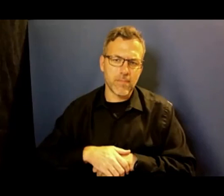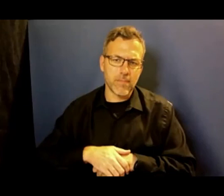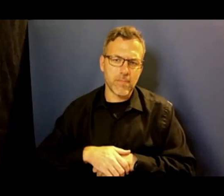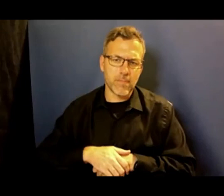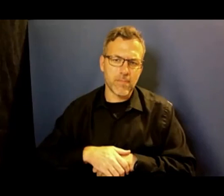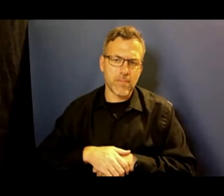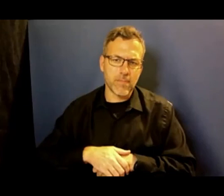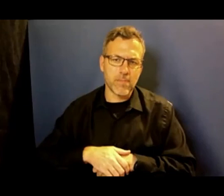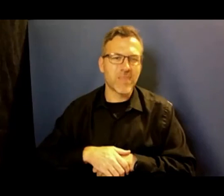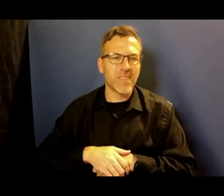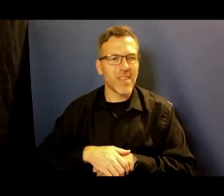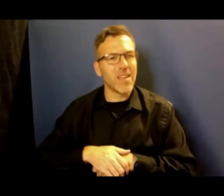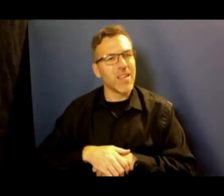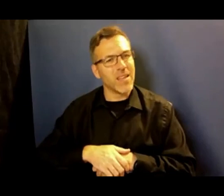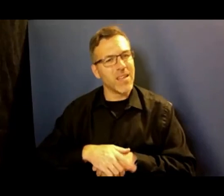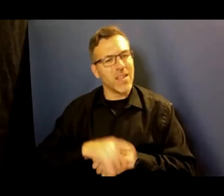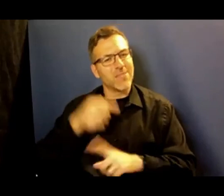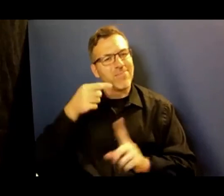think it's really important.